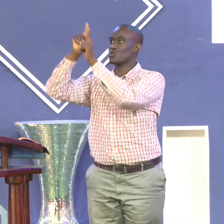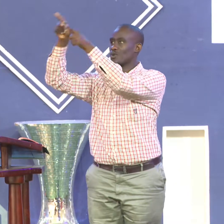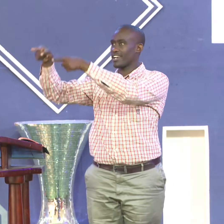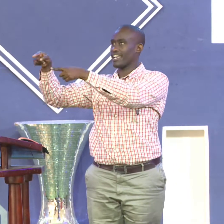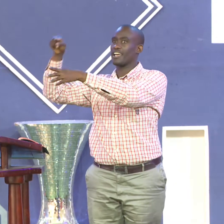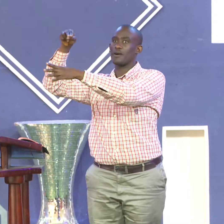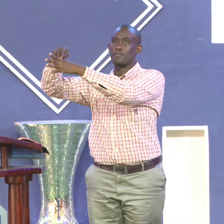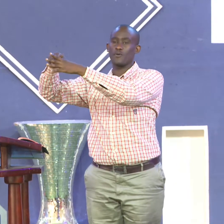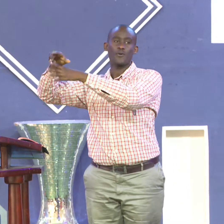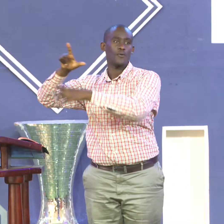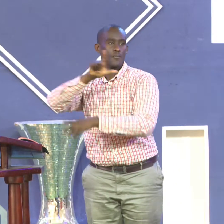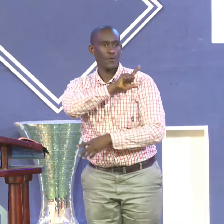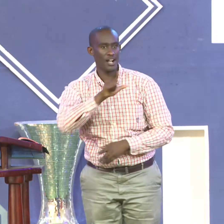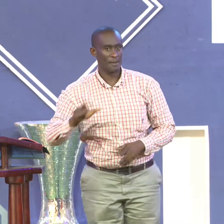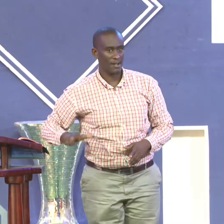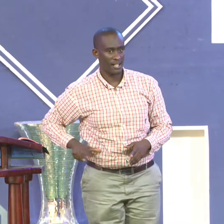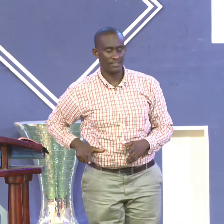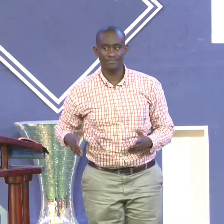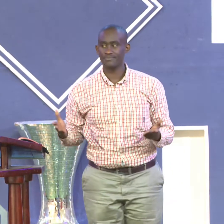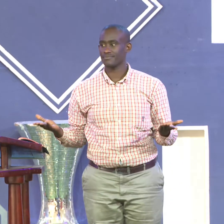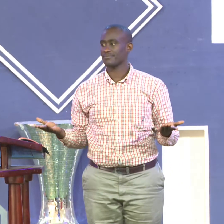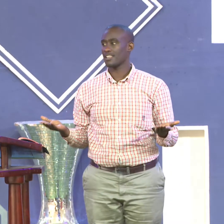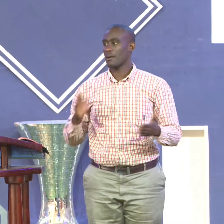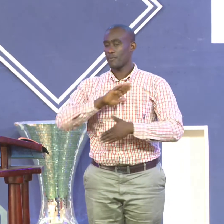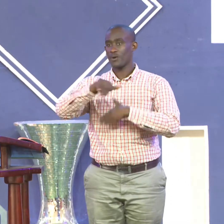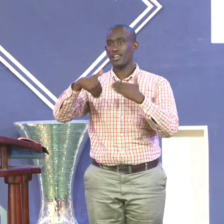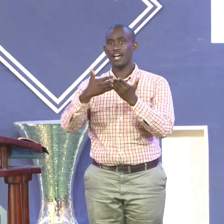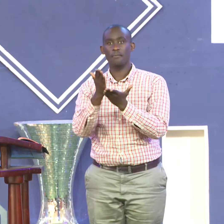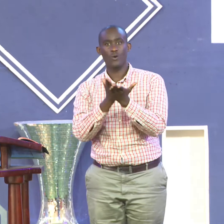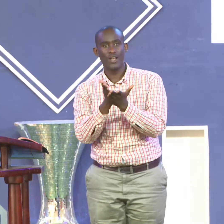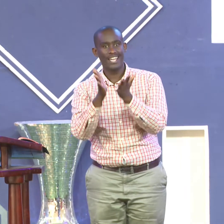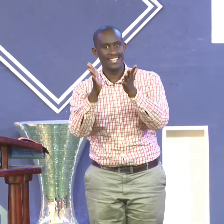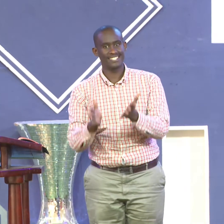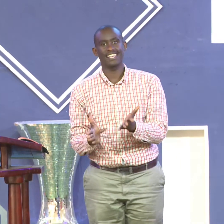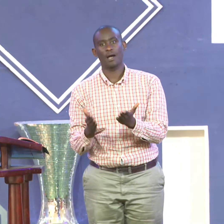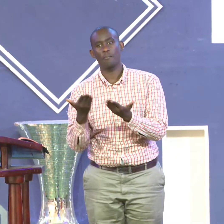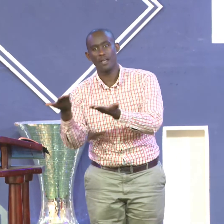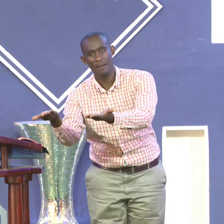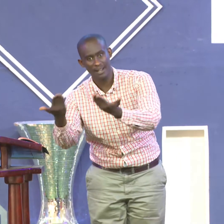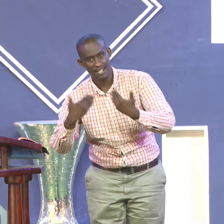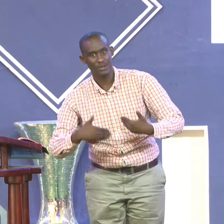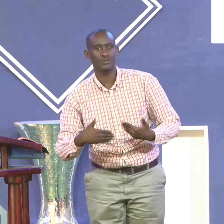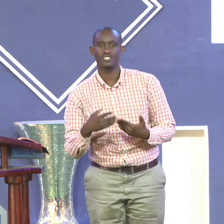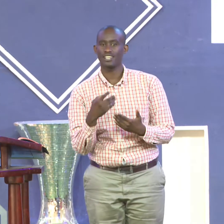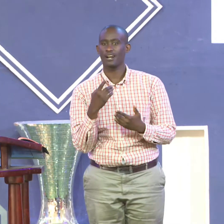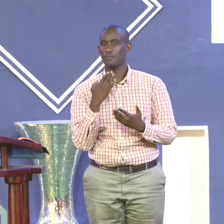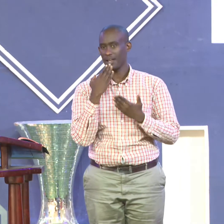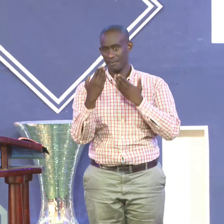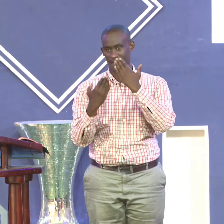the Lord. Abaweereza tulwaniriza mwenna mwebale kujja. We welcome every minister. Thank you for coming.